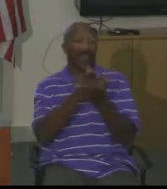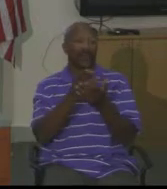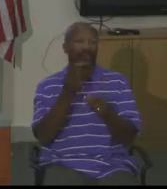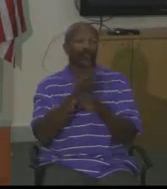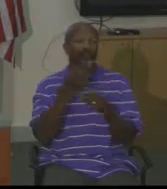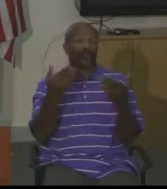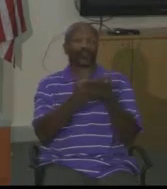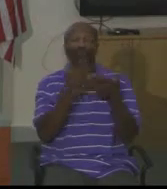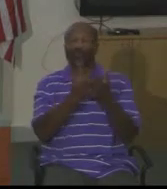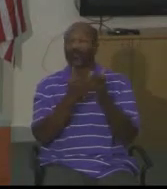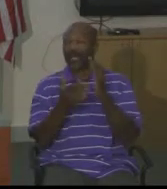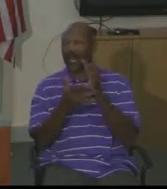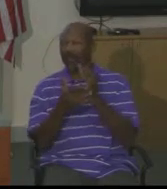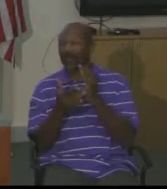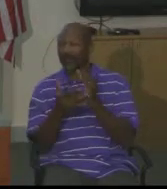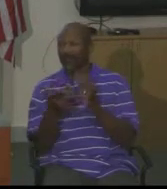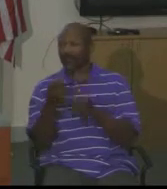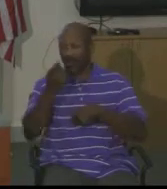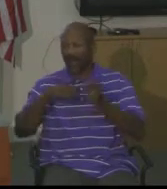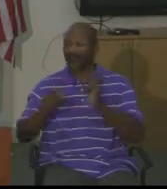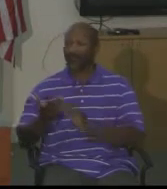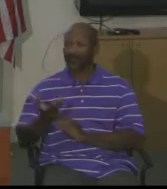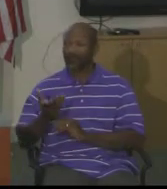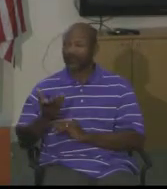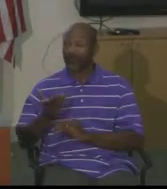other technologies.